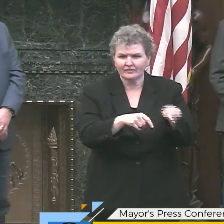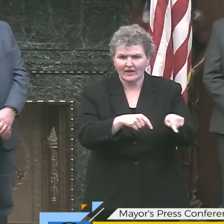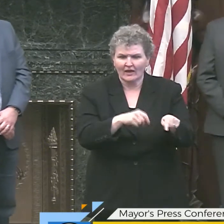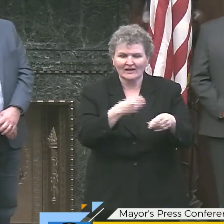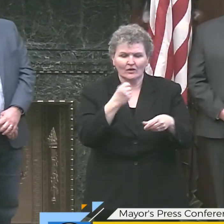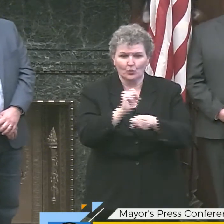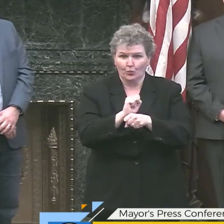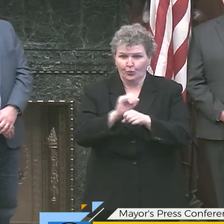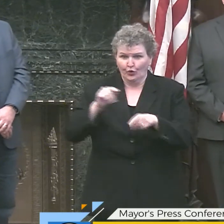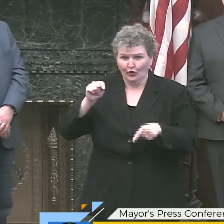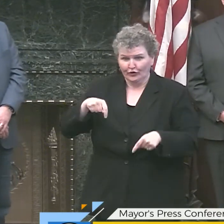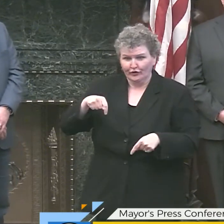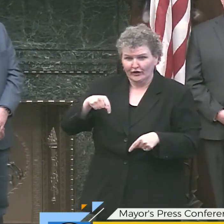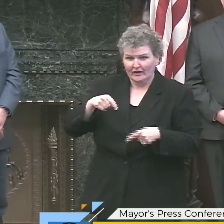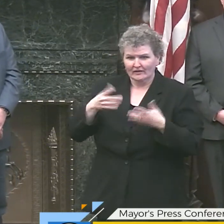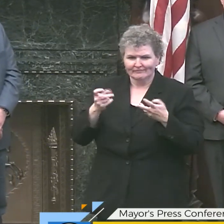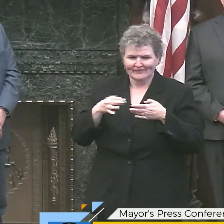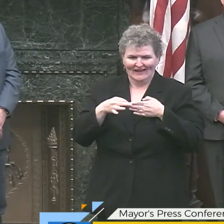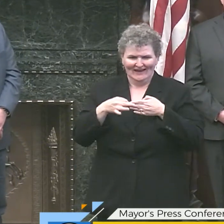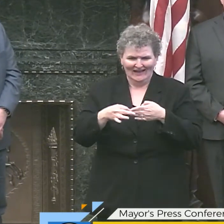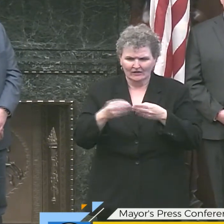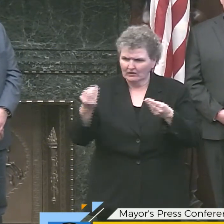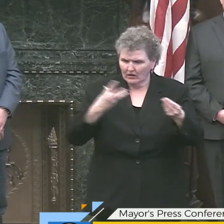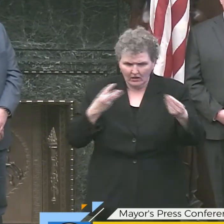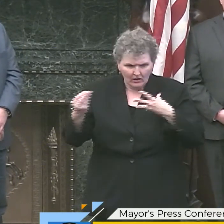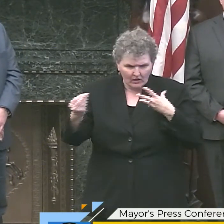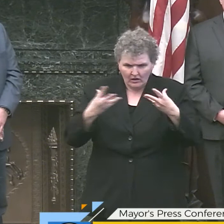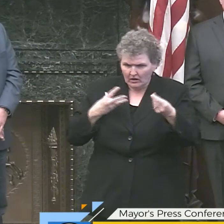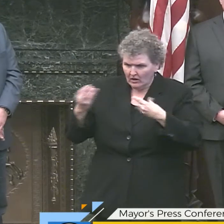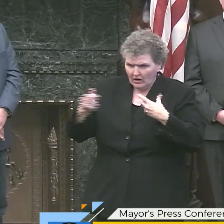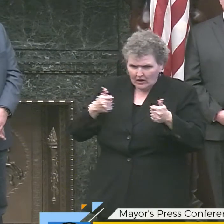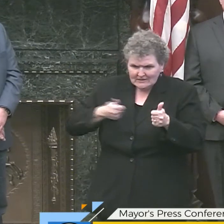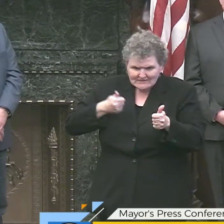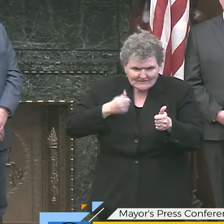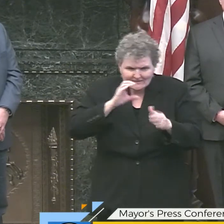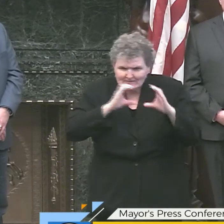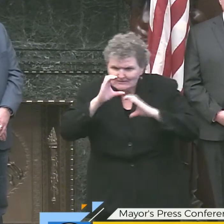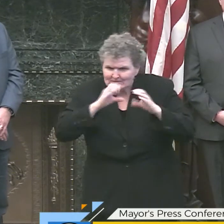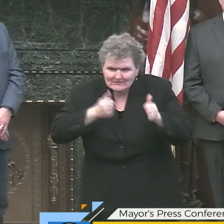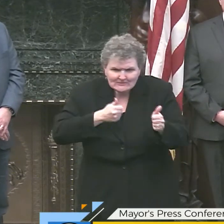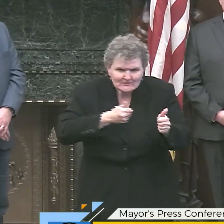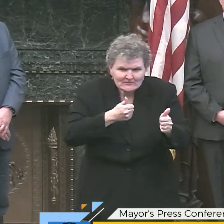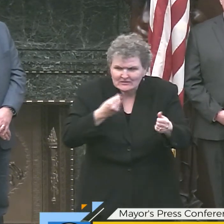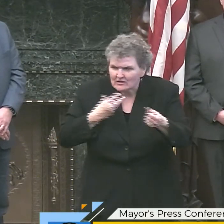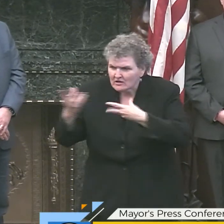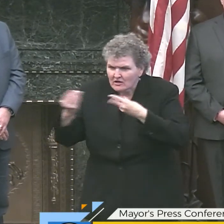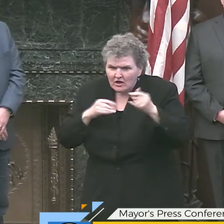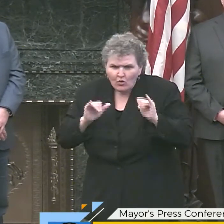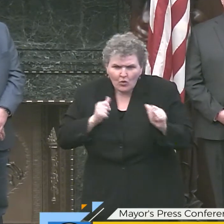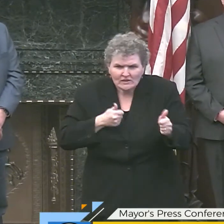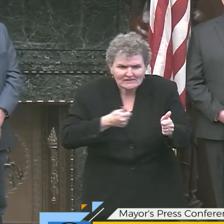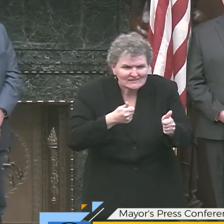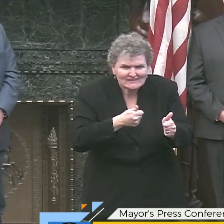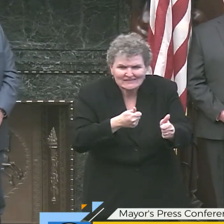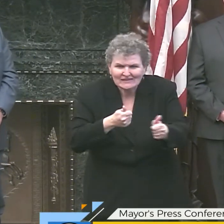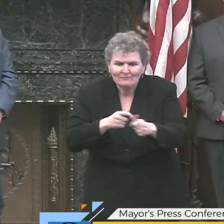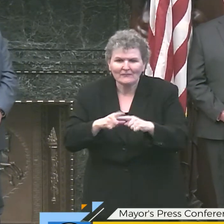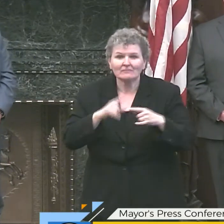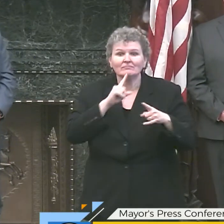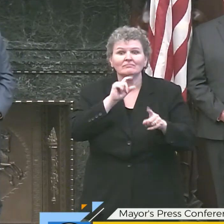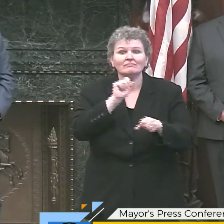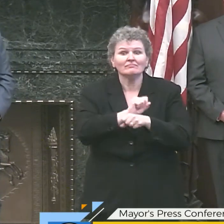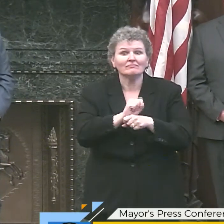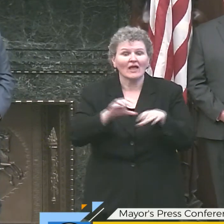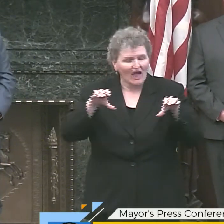have, gathering evidence. Obviously, this just happened late last night, early this morning. But I can assure you that we are